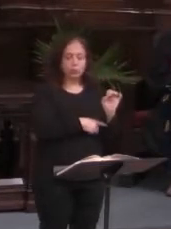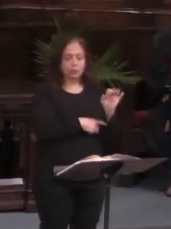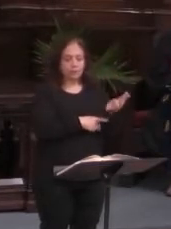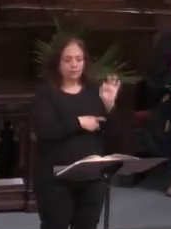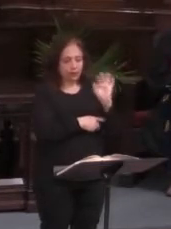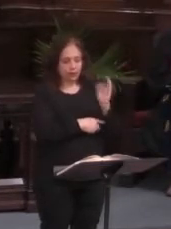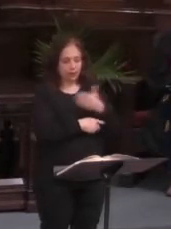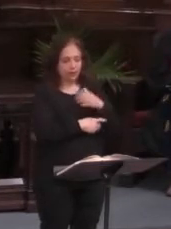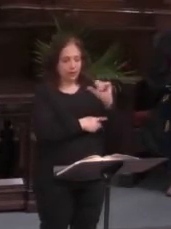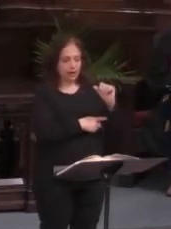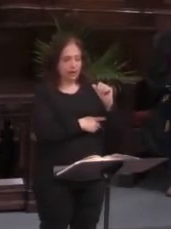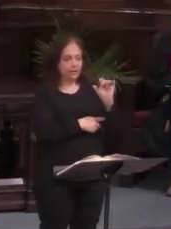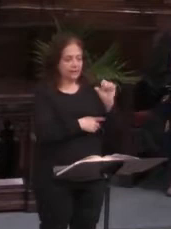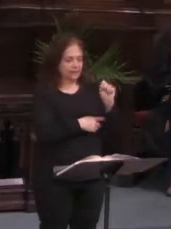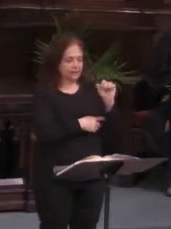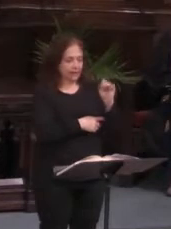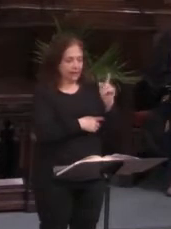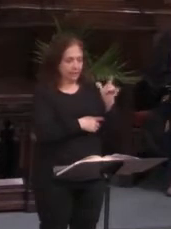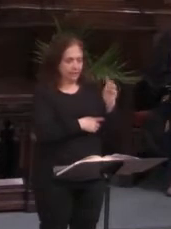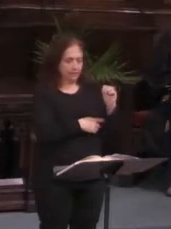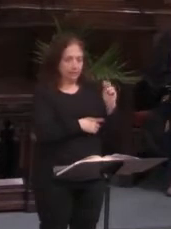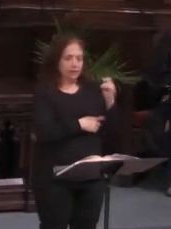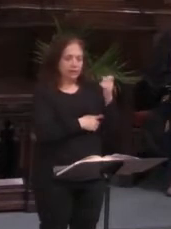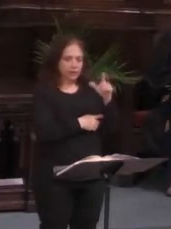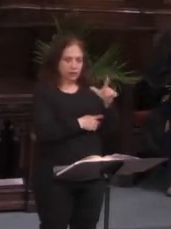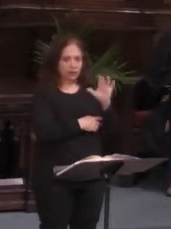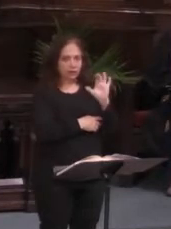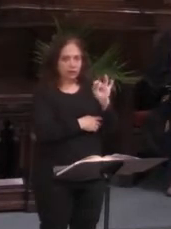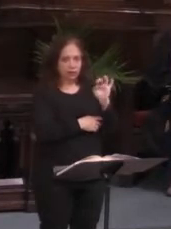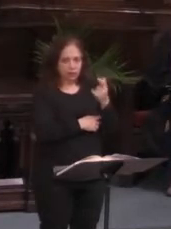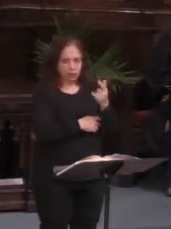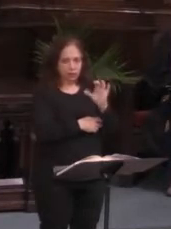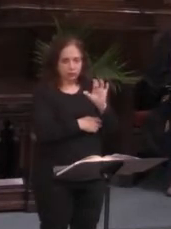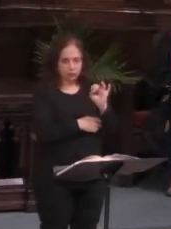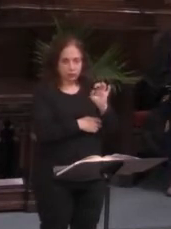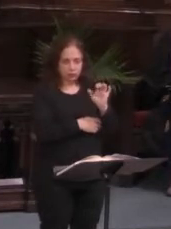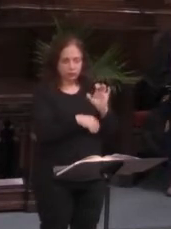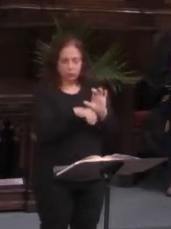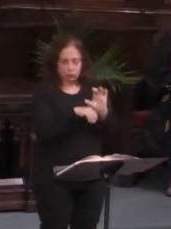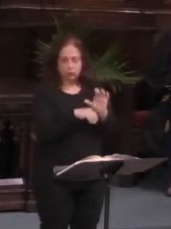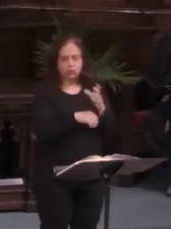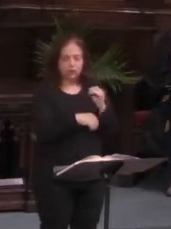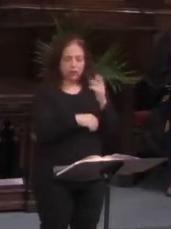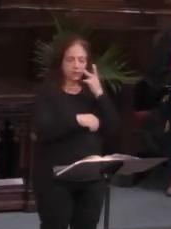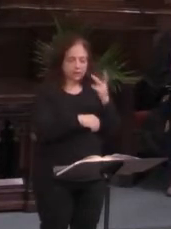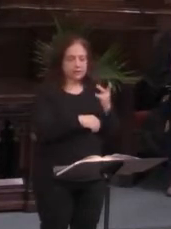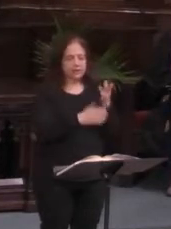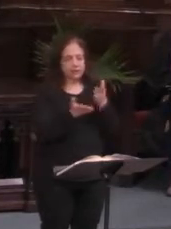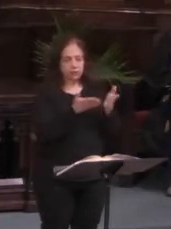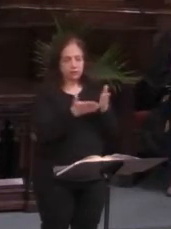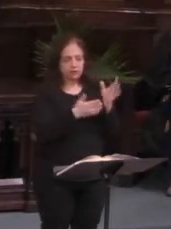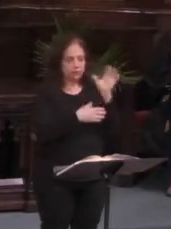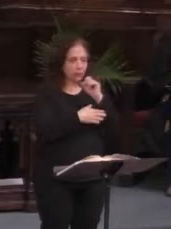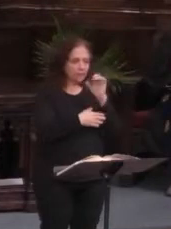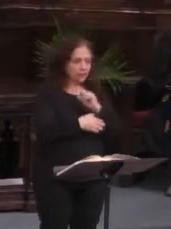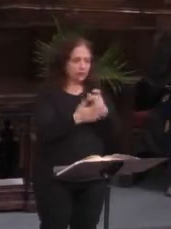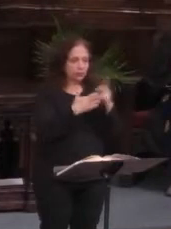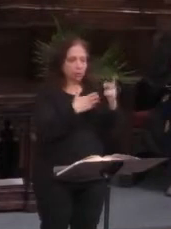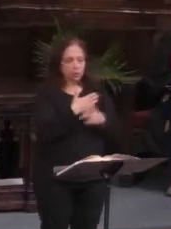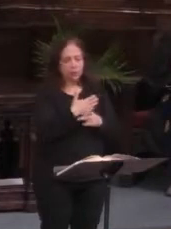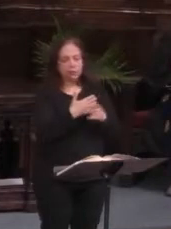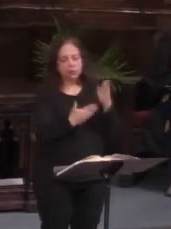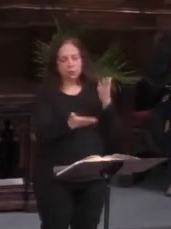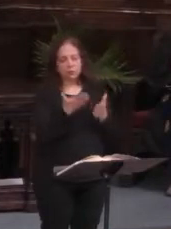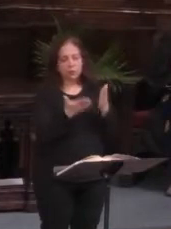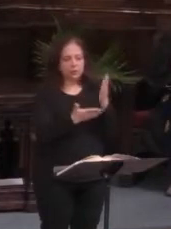channel, Asylum Hill Congregational Church, and you will find any of the services that you have missed or programming that you've missed or things that you